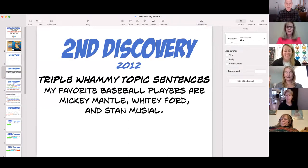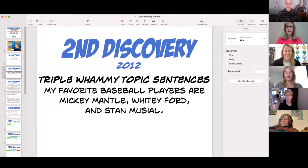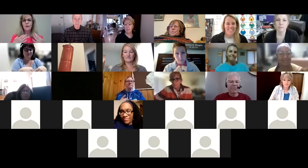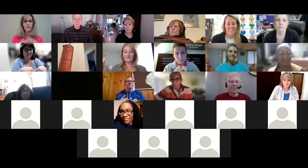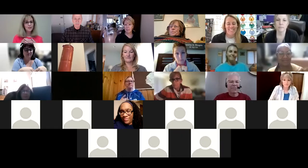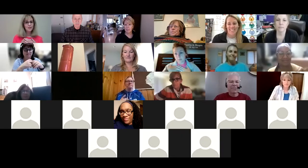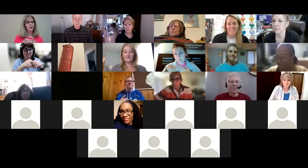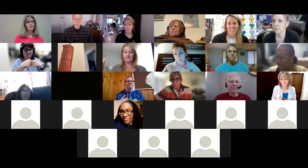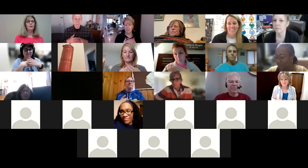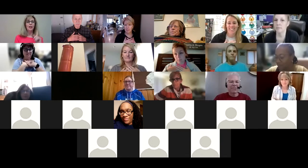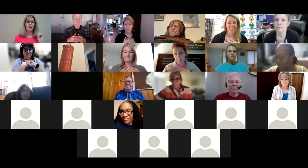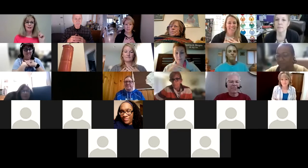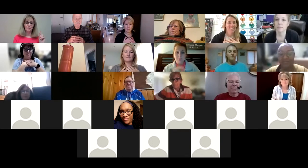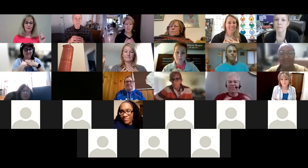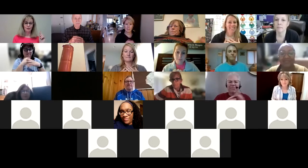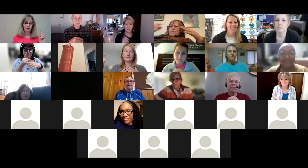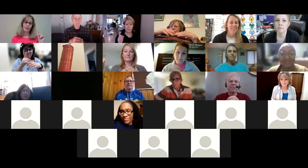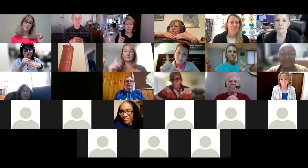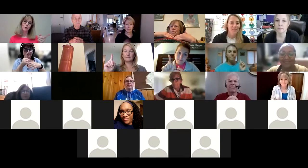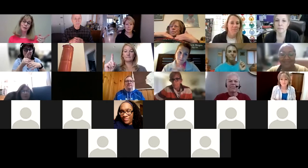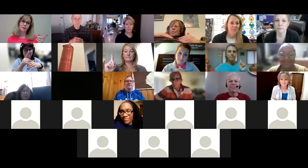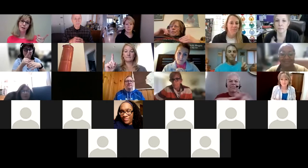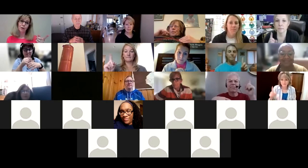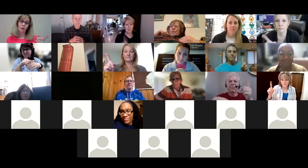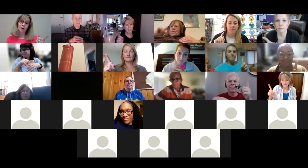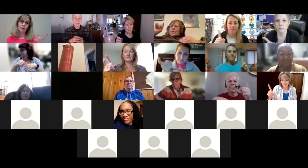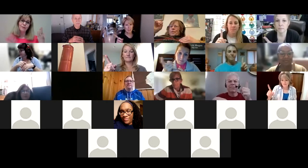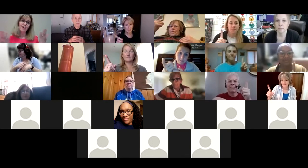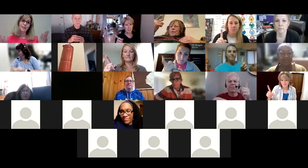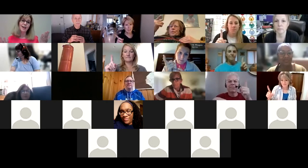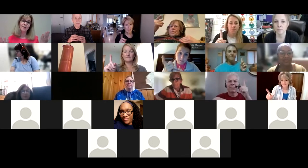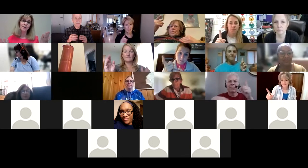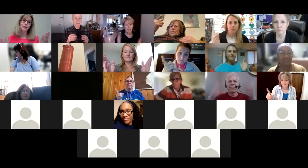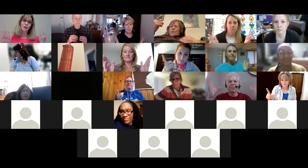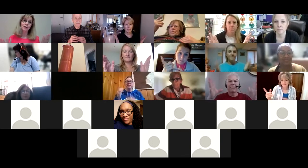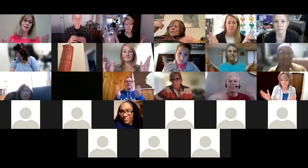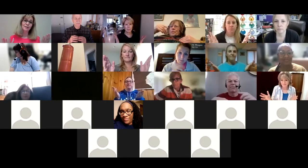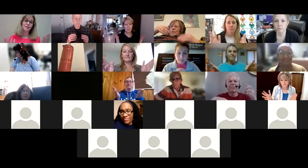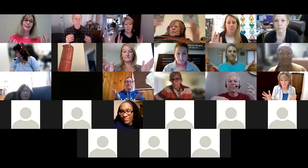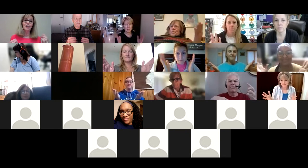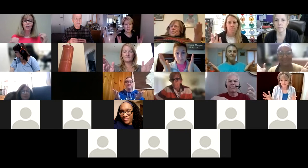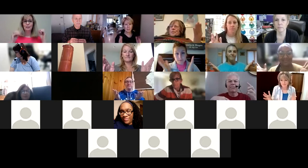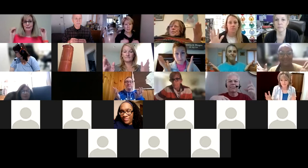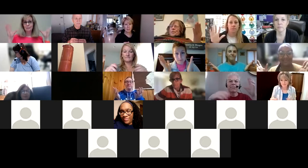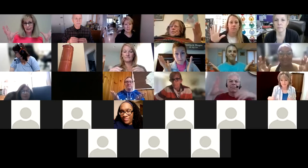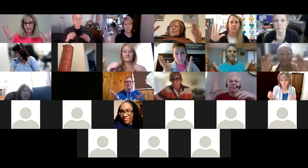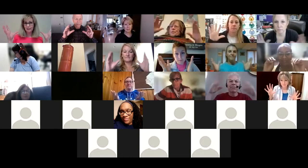Well, thank you, coach. Okay, so that first discovery was we found out that students can actually speak